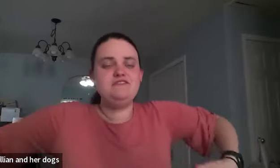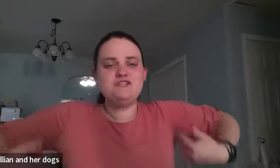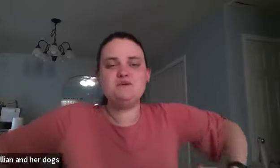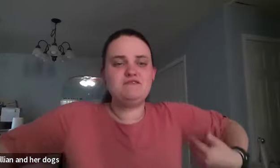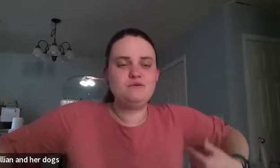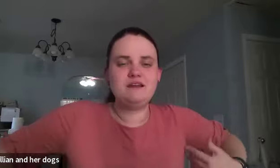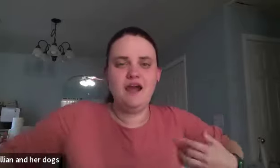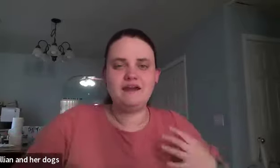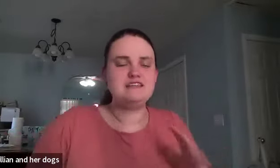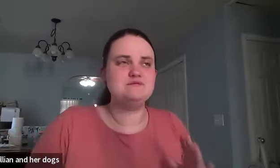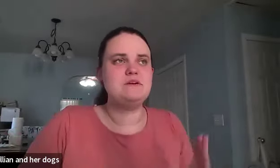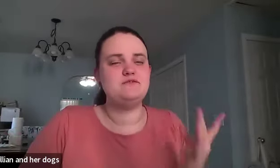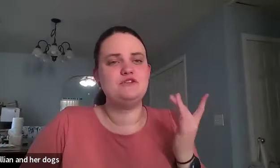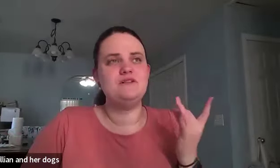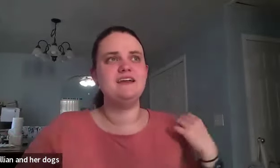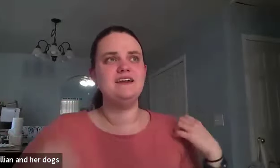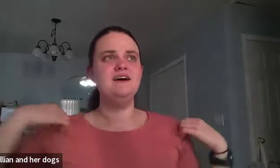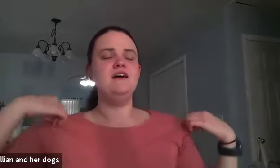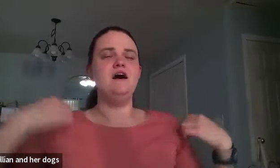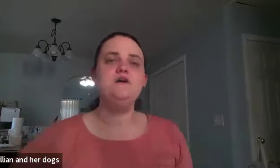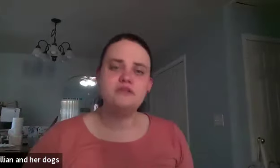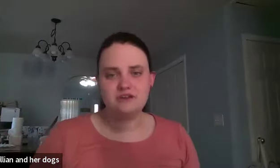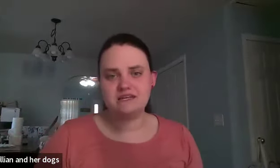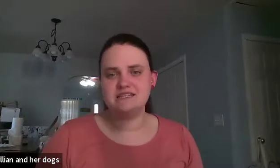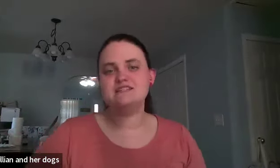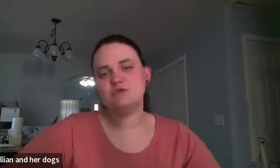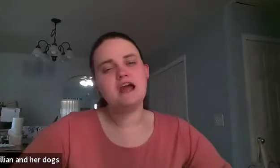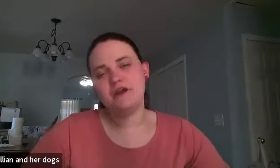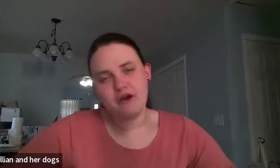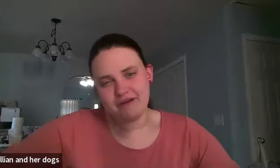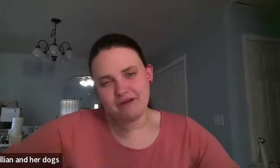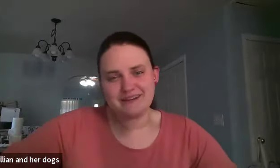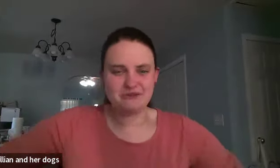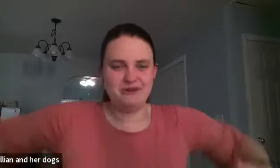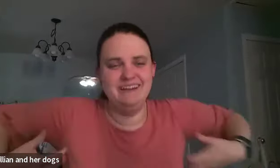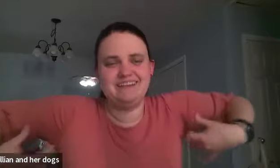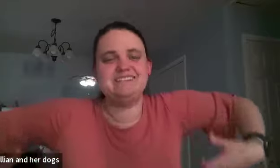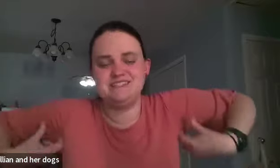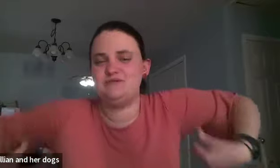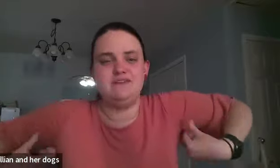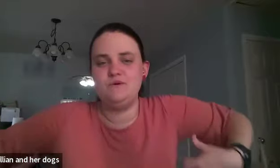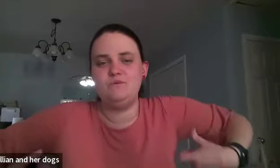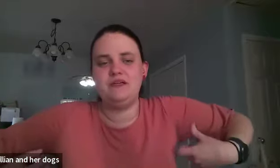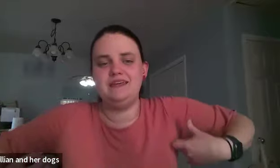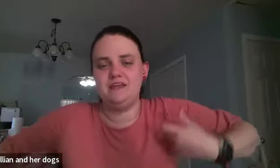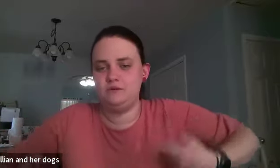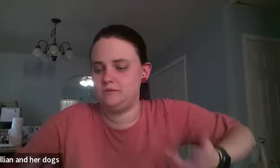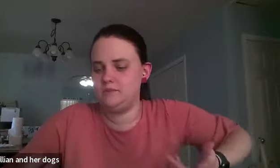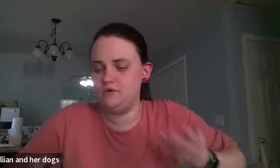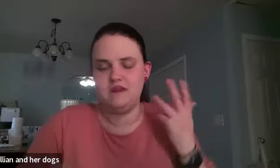think this one, everyone kind of has a moment of where they're like, oh, thank goodness, this is one I already knew. Because this is like, even like hearing people who've